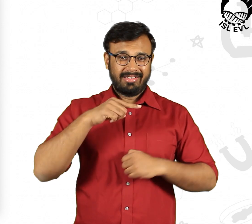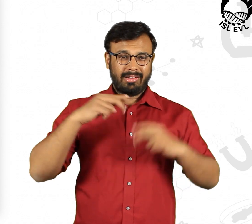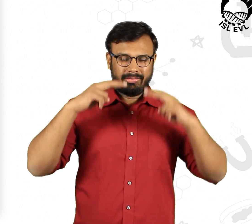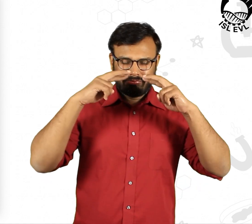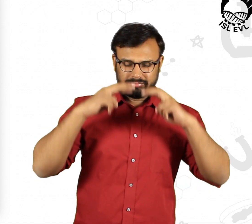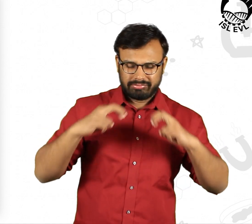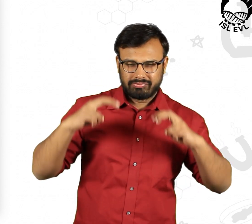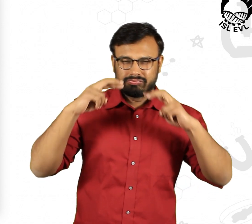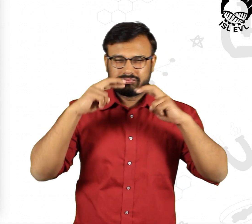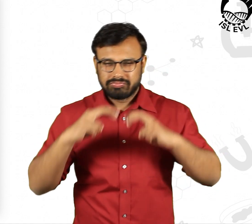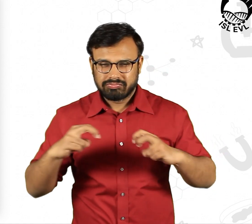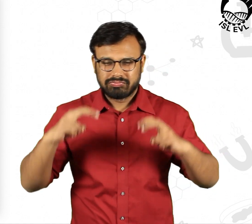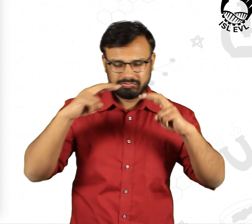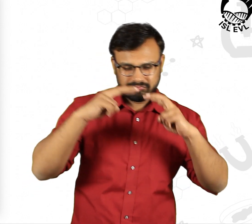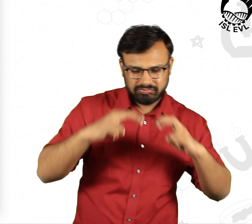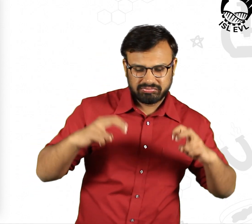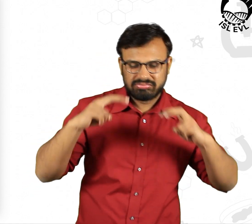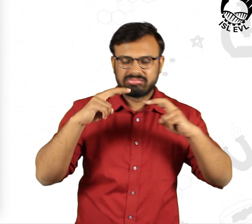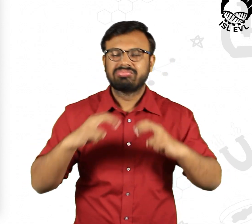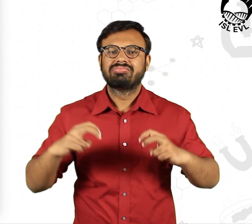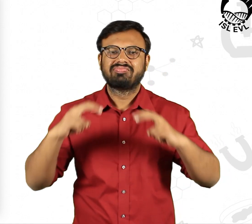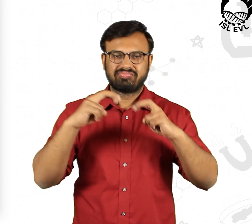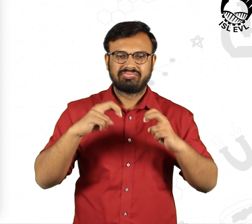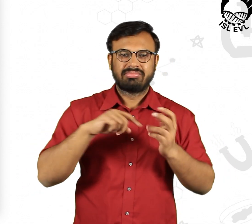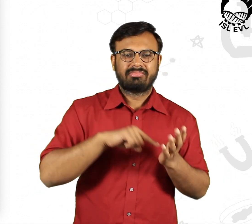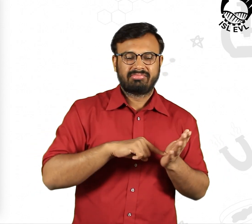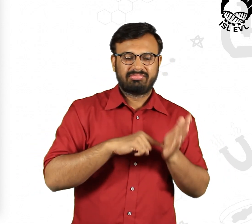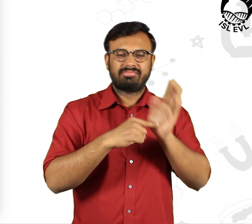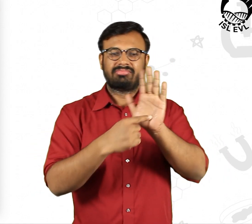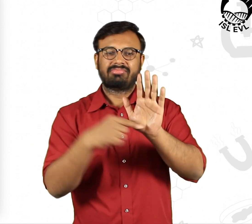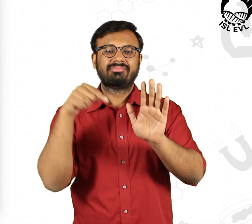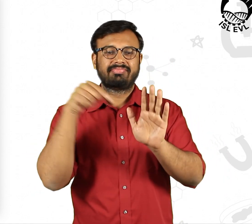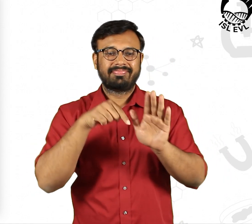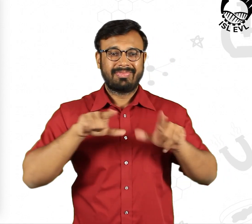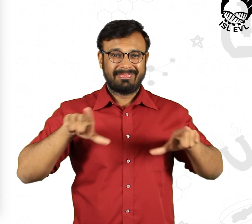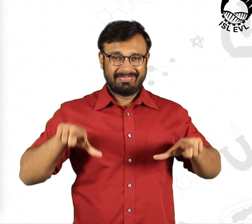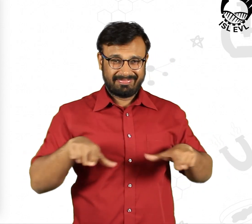Long term research shows that slow growing,